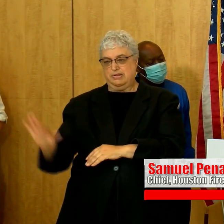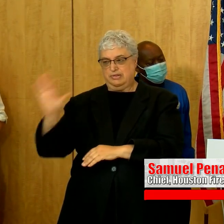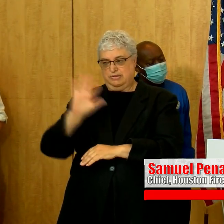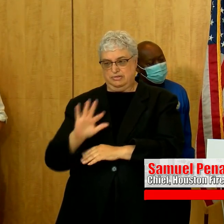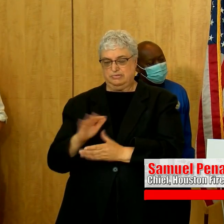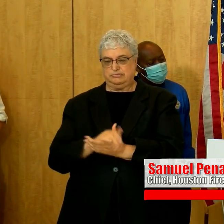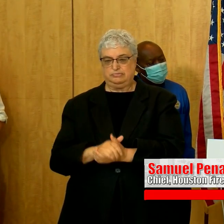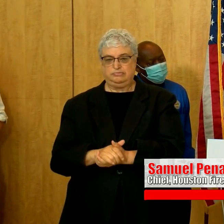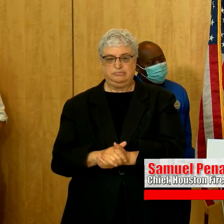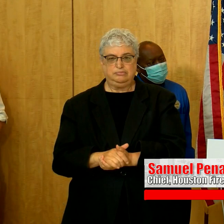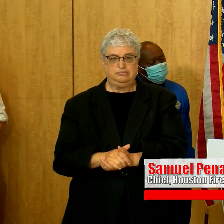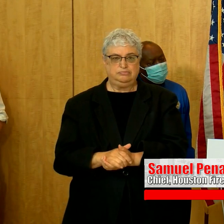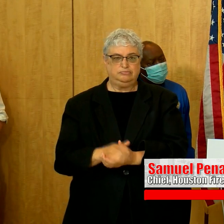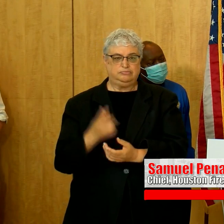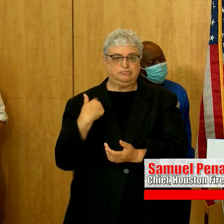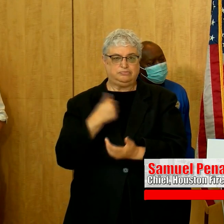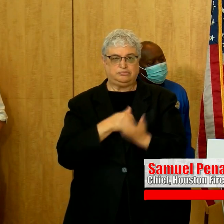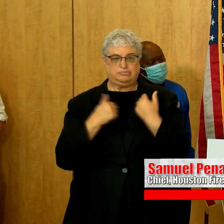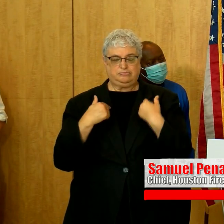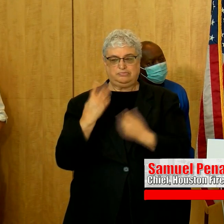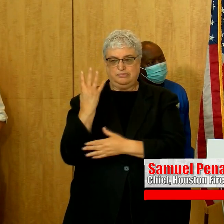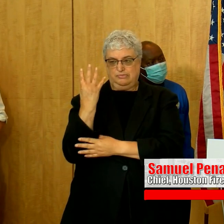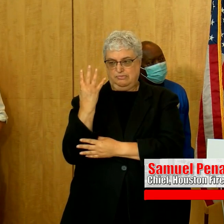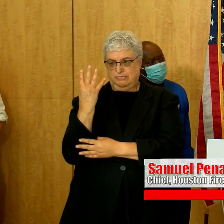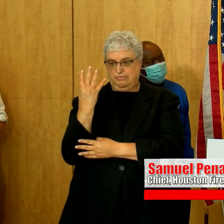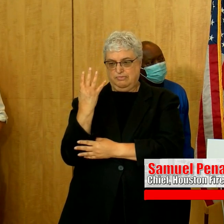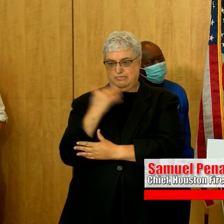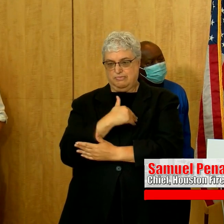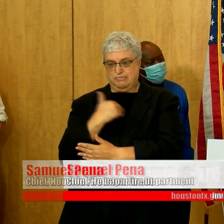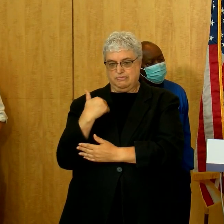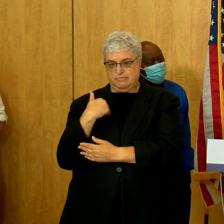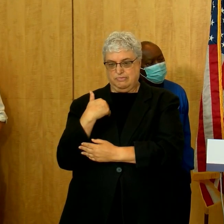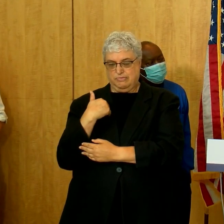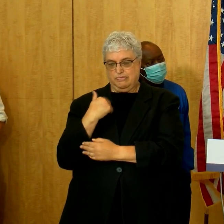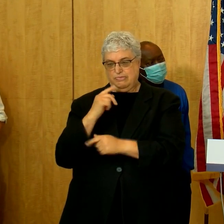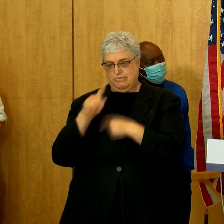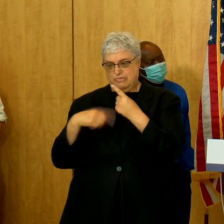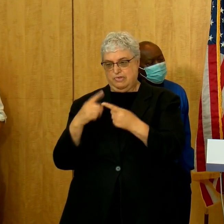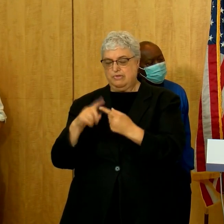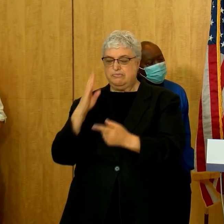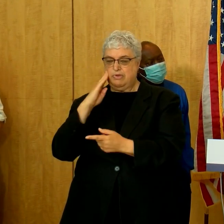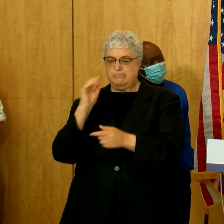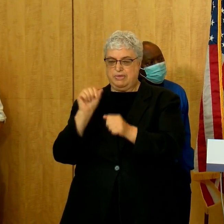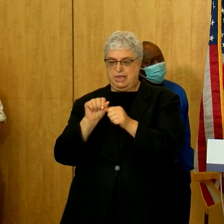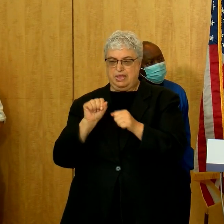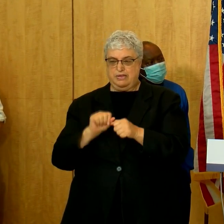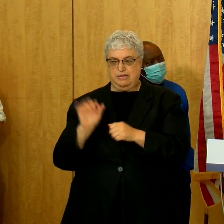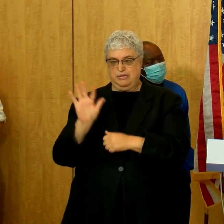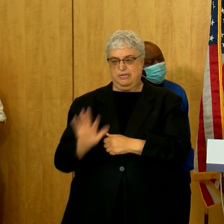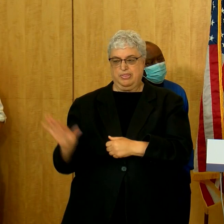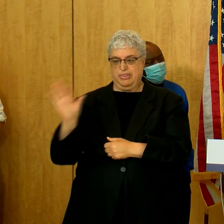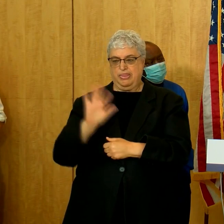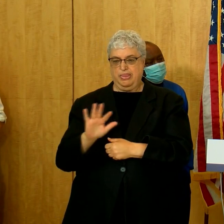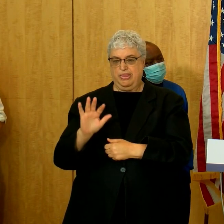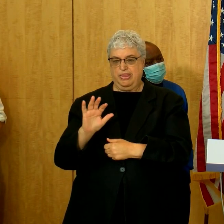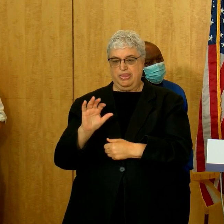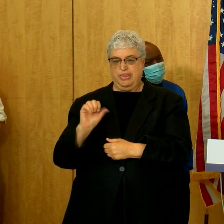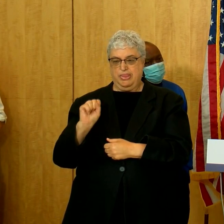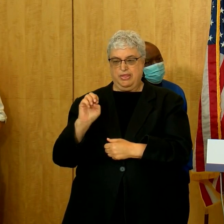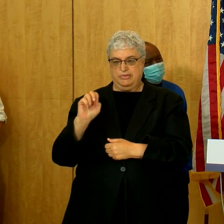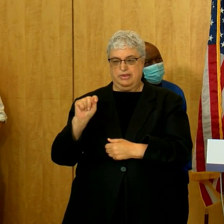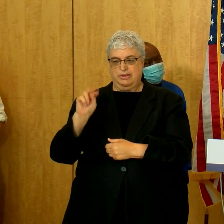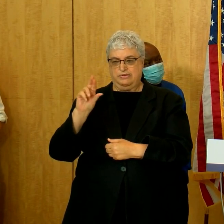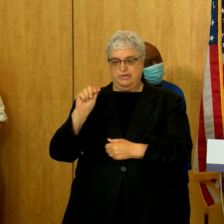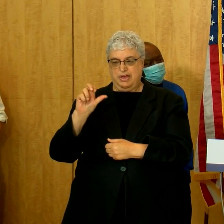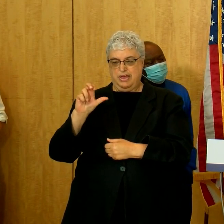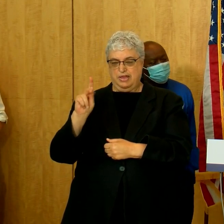impacted. At this point, we have four members that are being deployed to the Beaumont area as part of the SETRAC deployment out